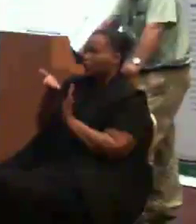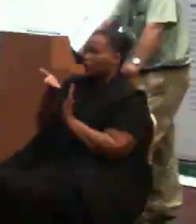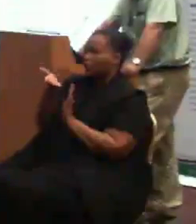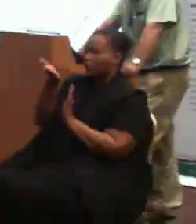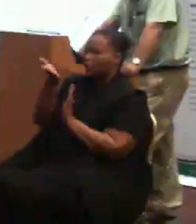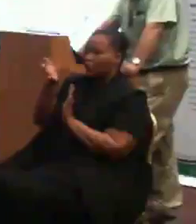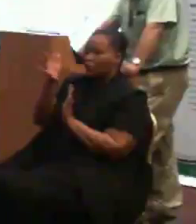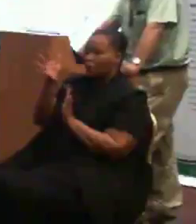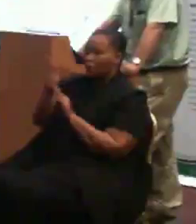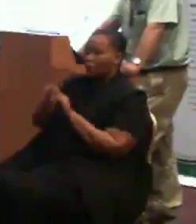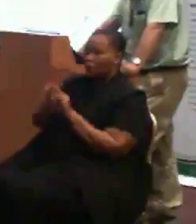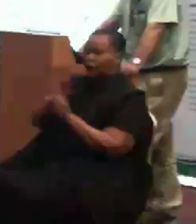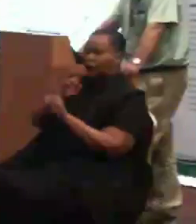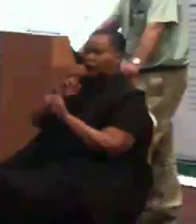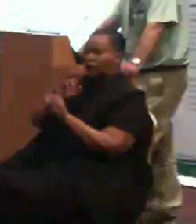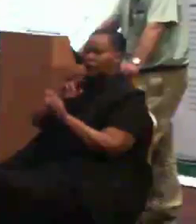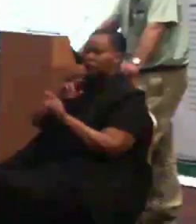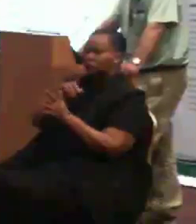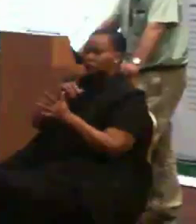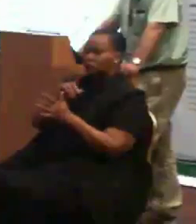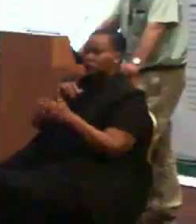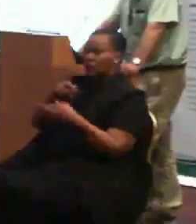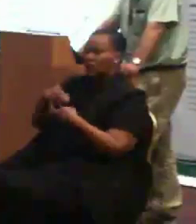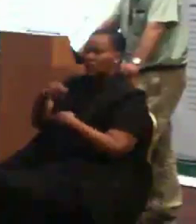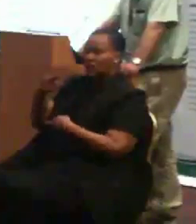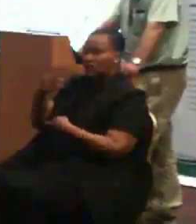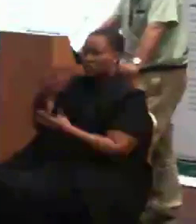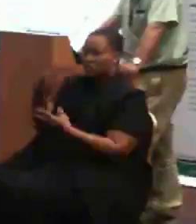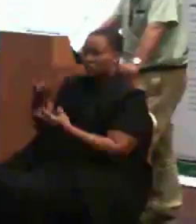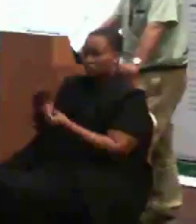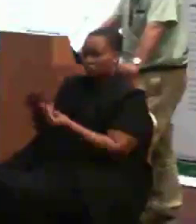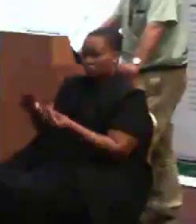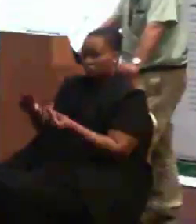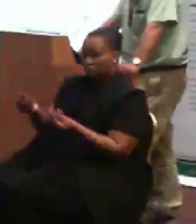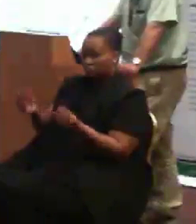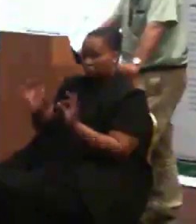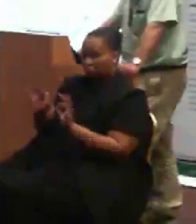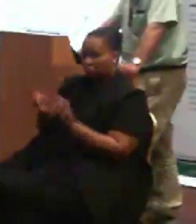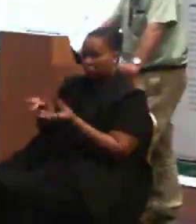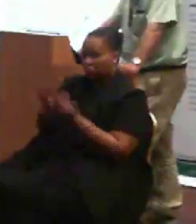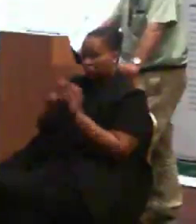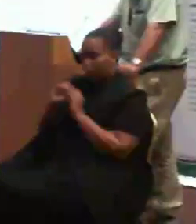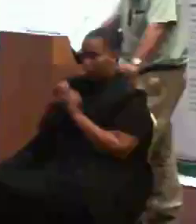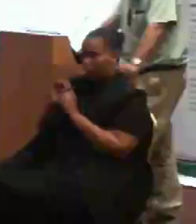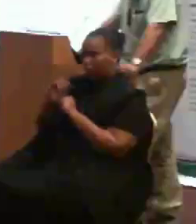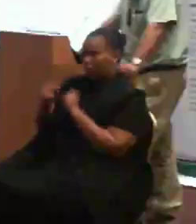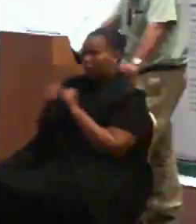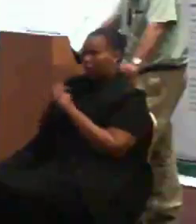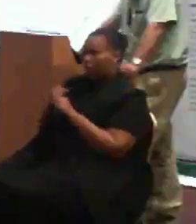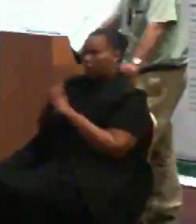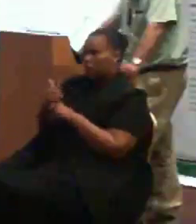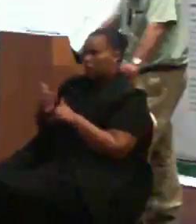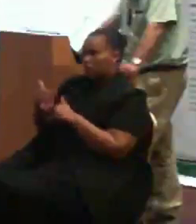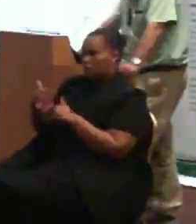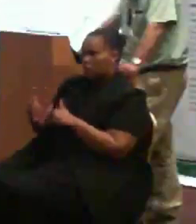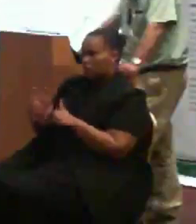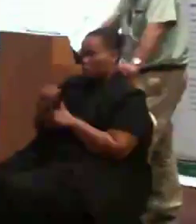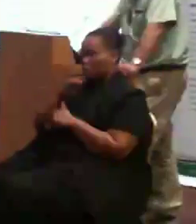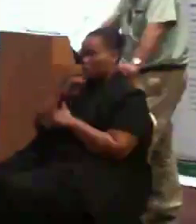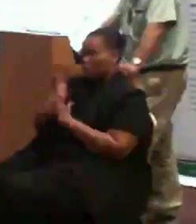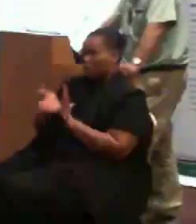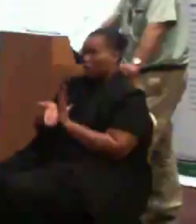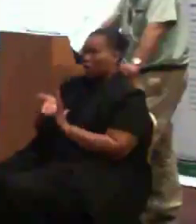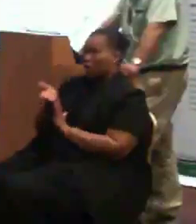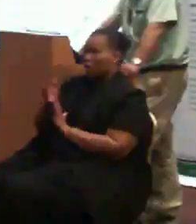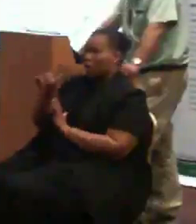results as is. The predicted point of no return within 3 years when the debt rises to 650